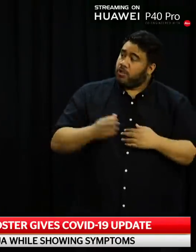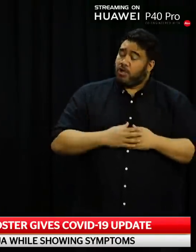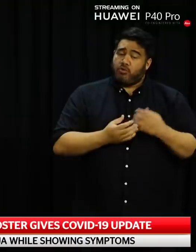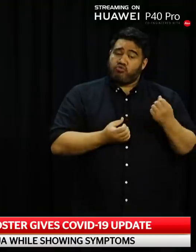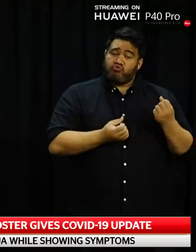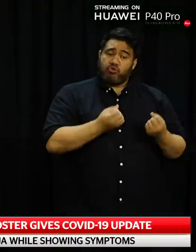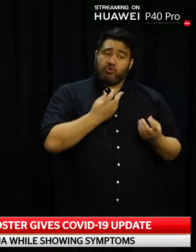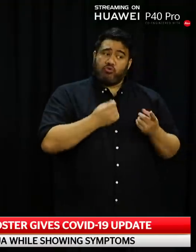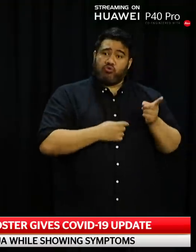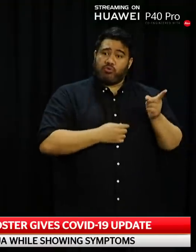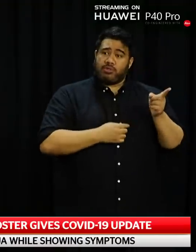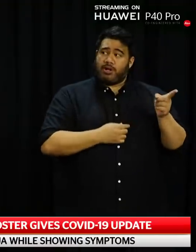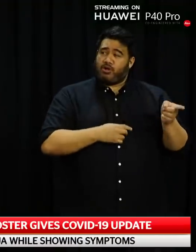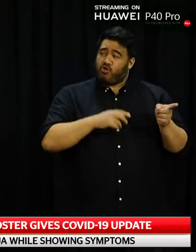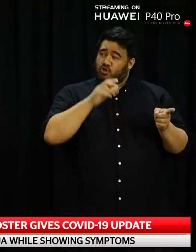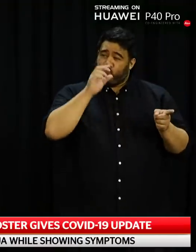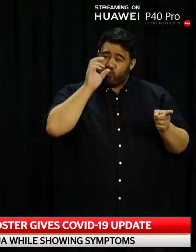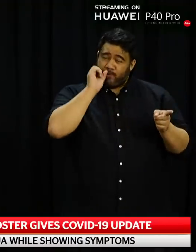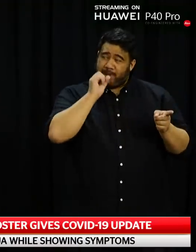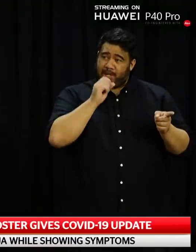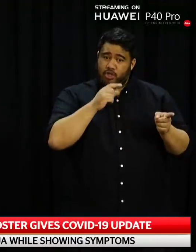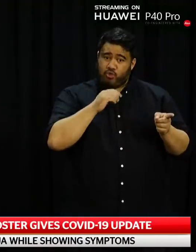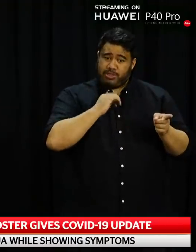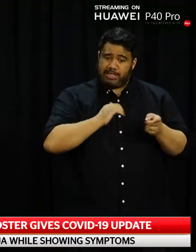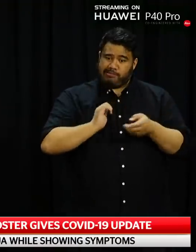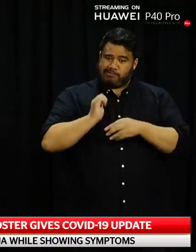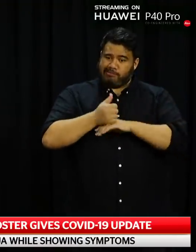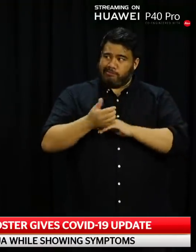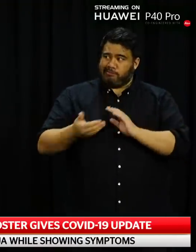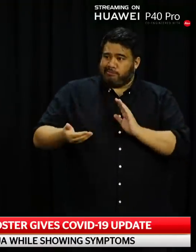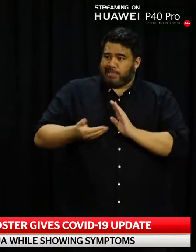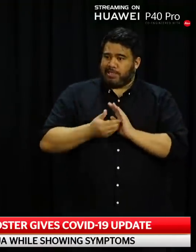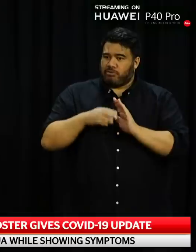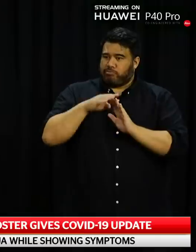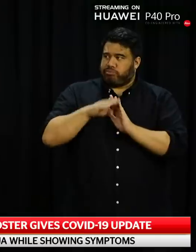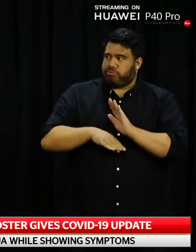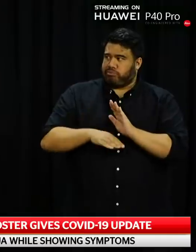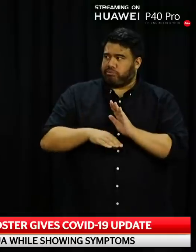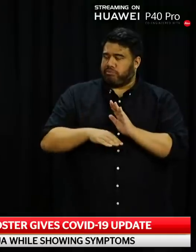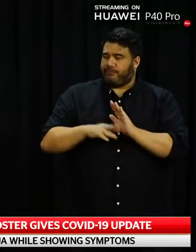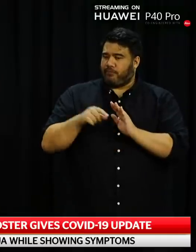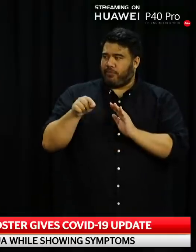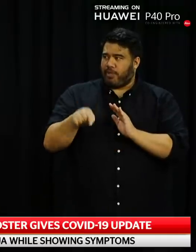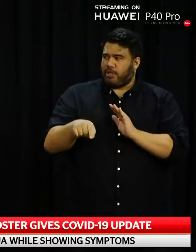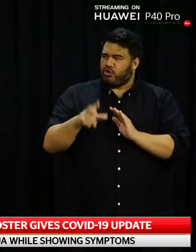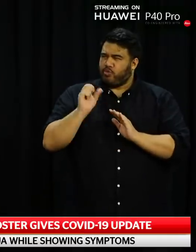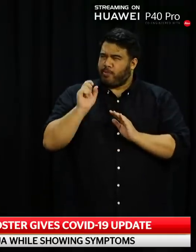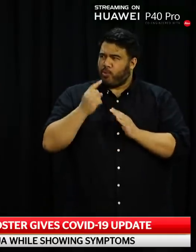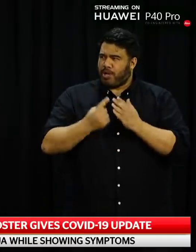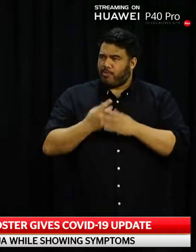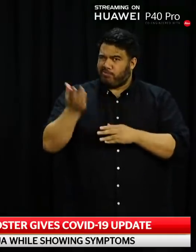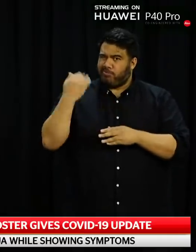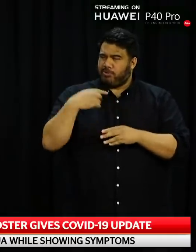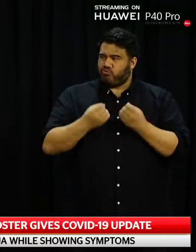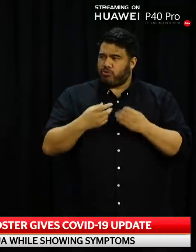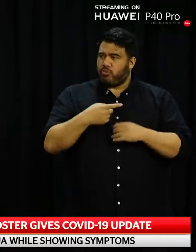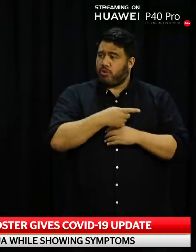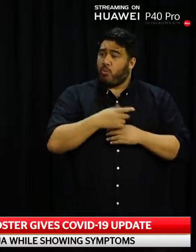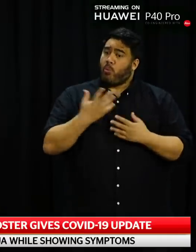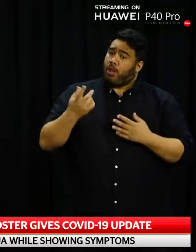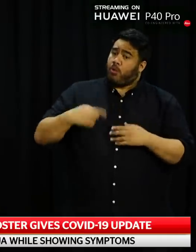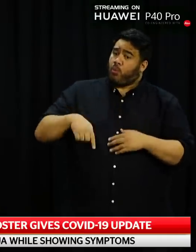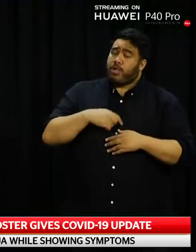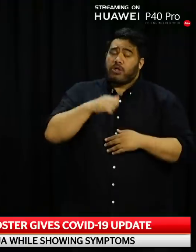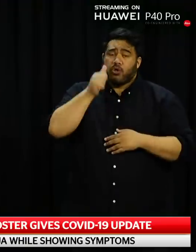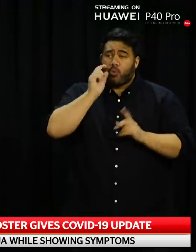Rotorua? We're always preparing, so we've been preparing since we got out of the controls we've had before to make sure